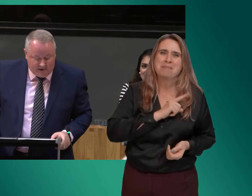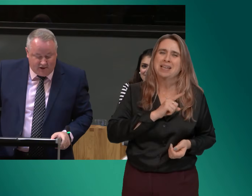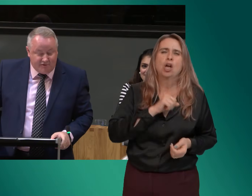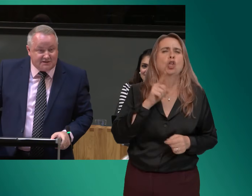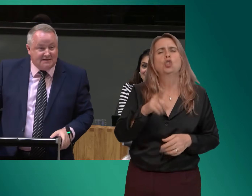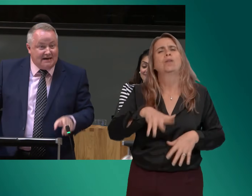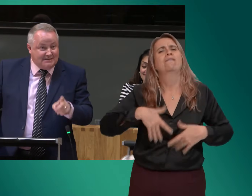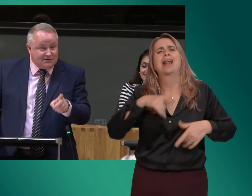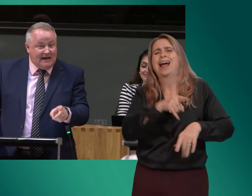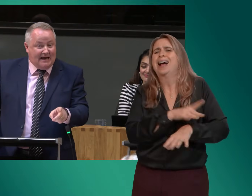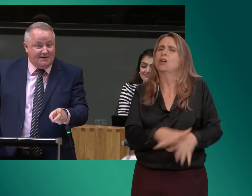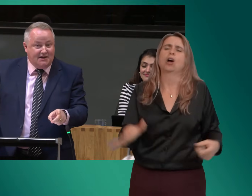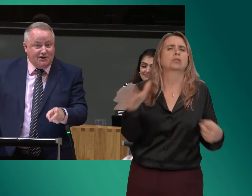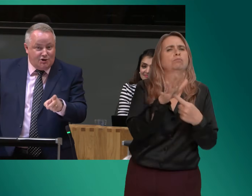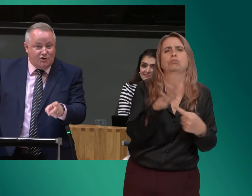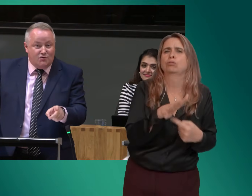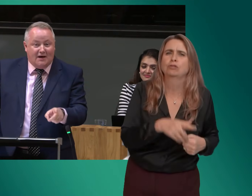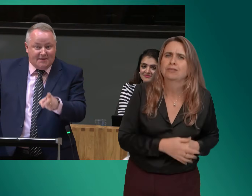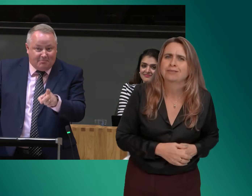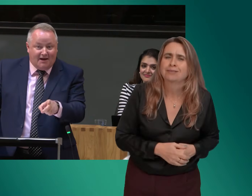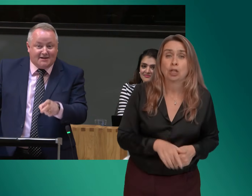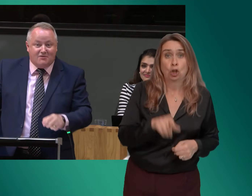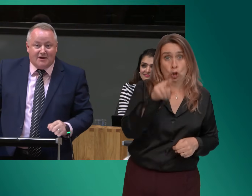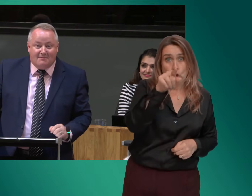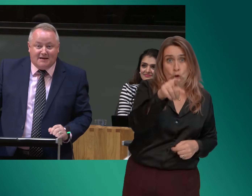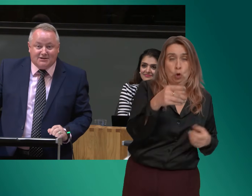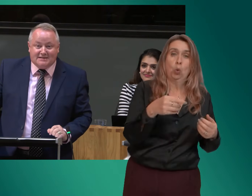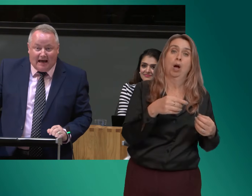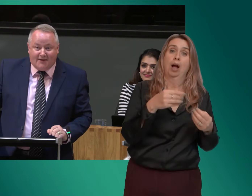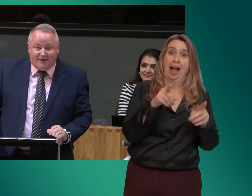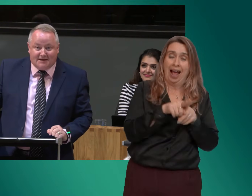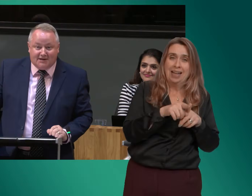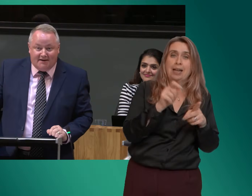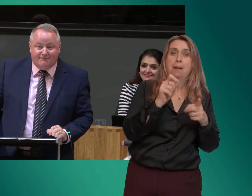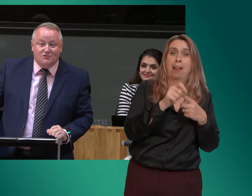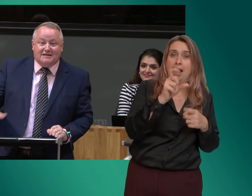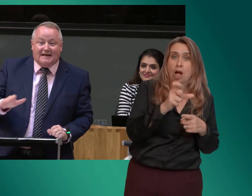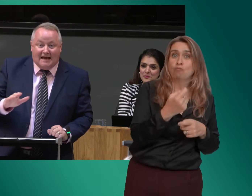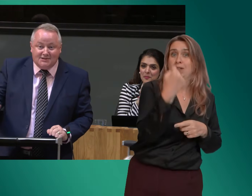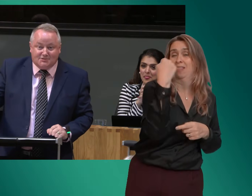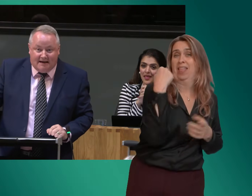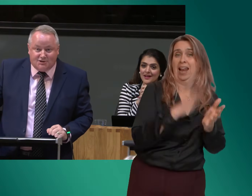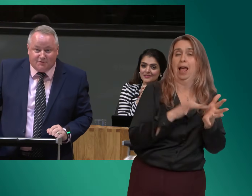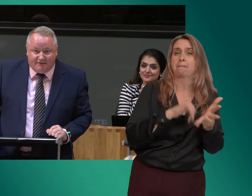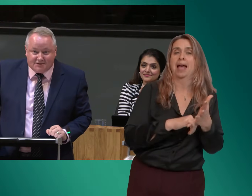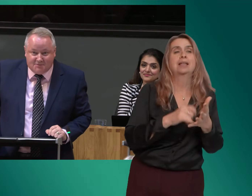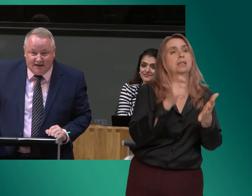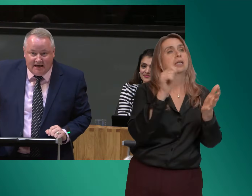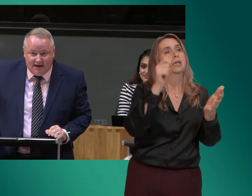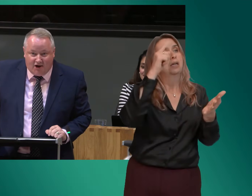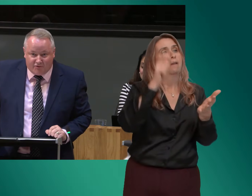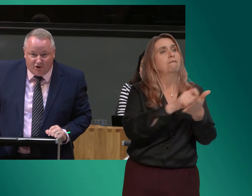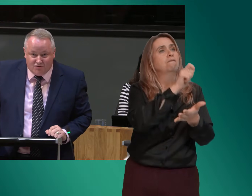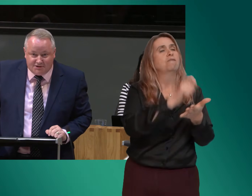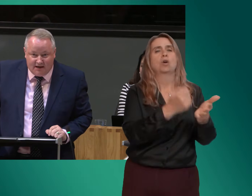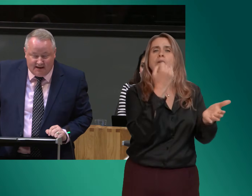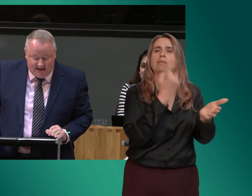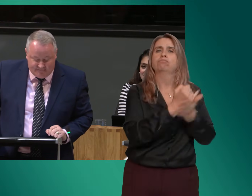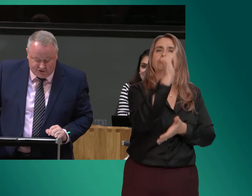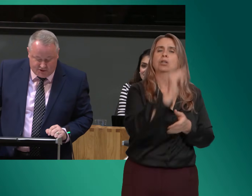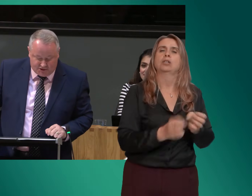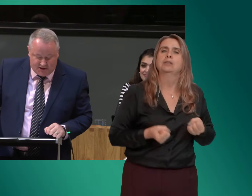your priorities. Instead, you and the Plaid Cymru MSs at that time voted against major investment in our